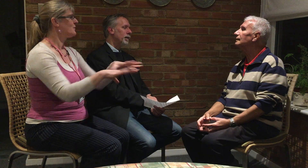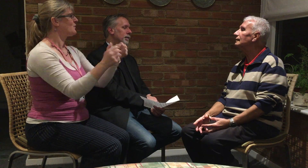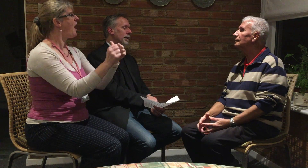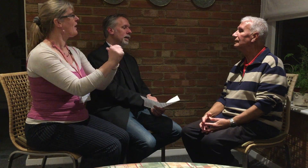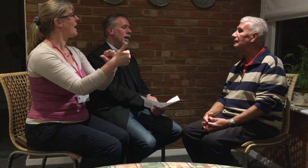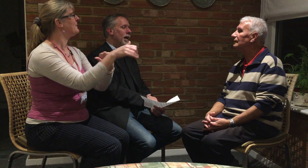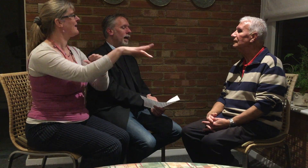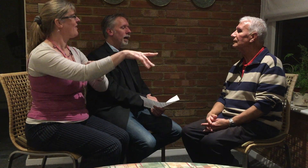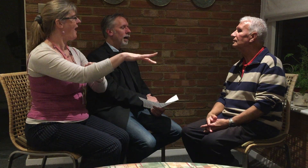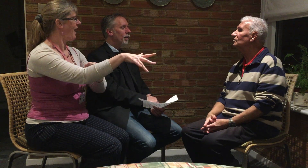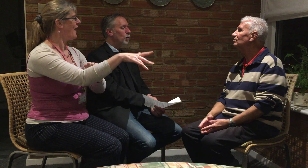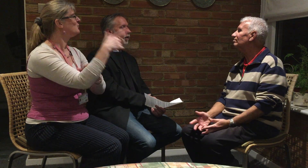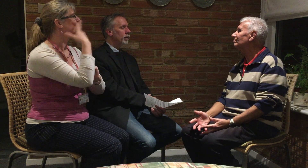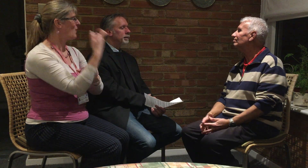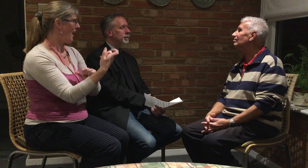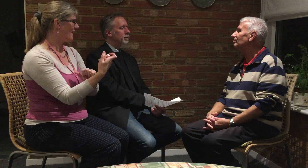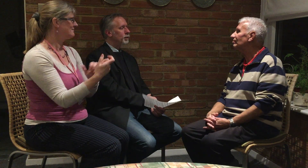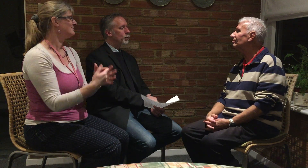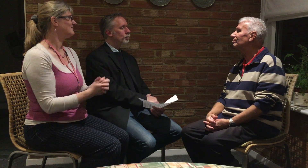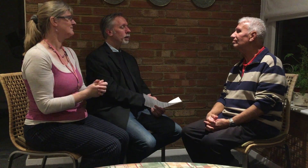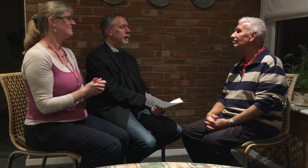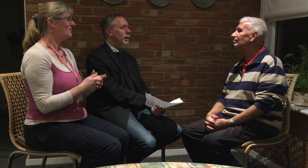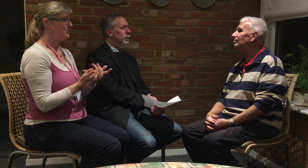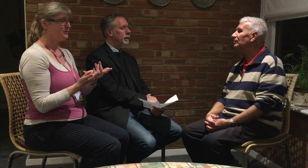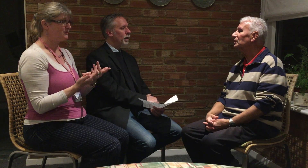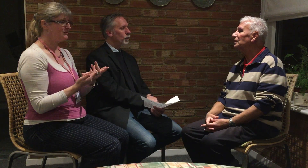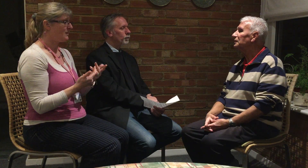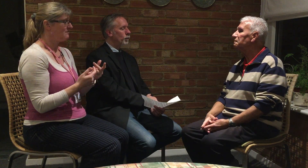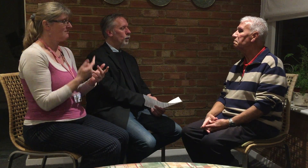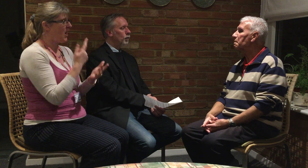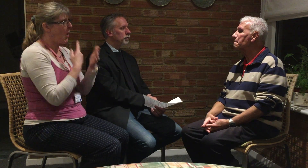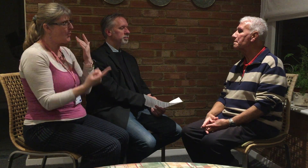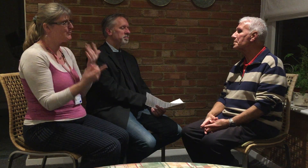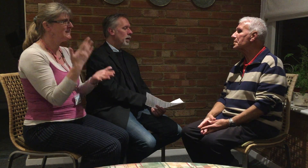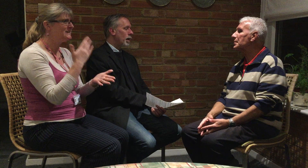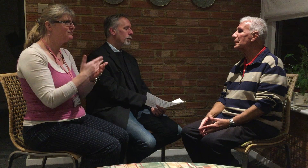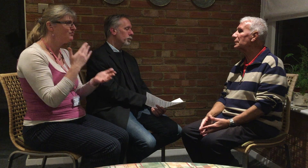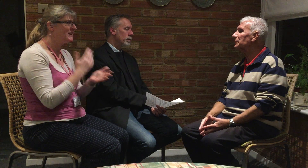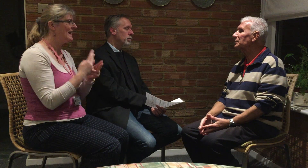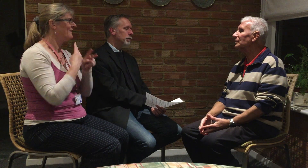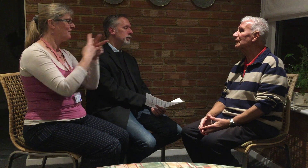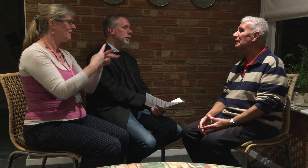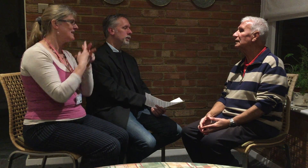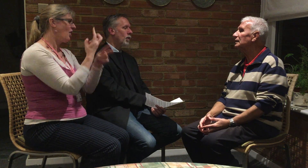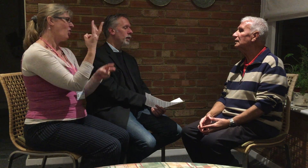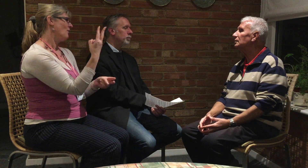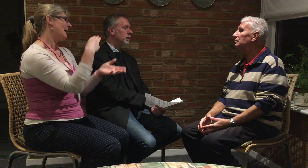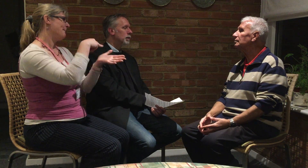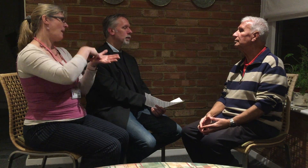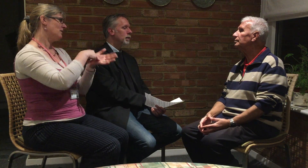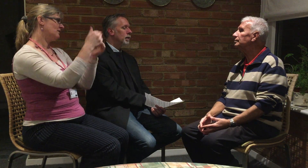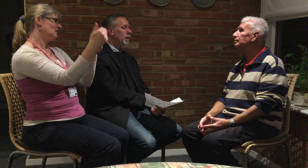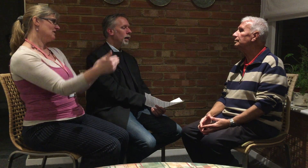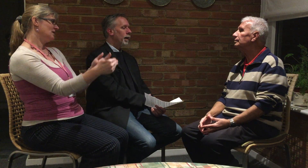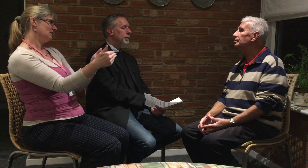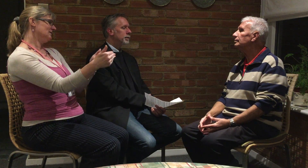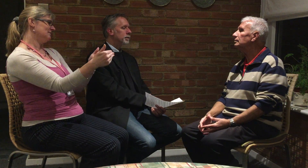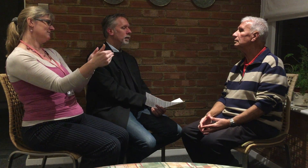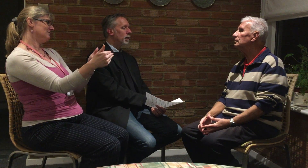it. Otherwise, you can really only go for 3 months at a time, as